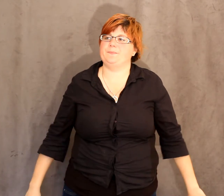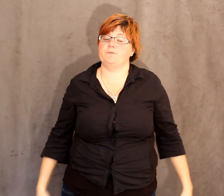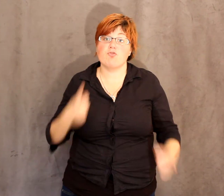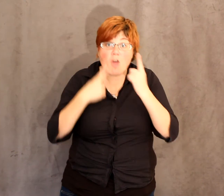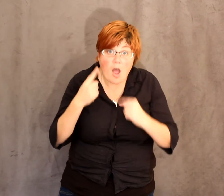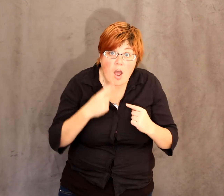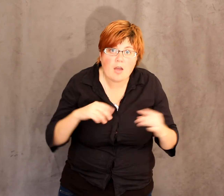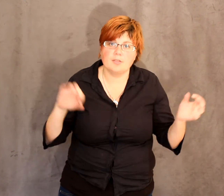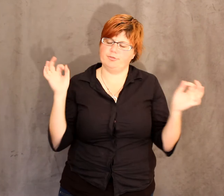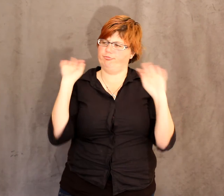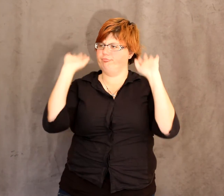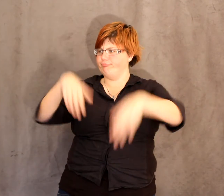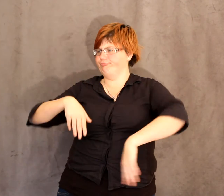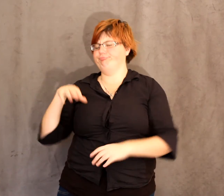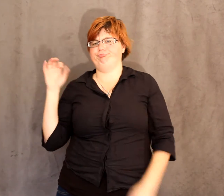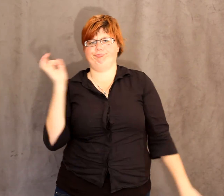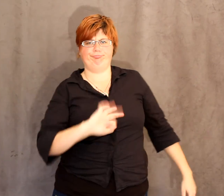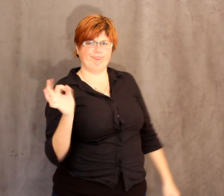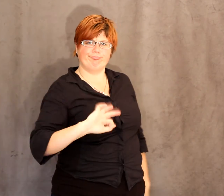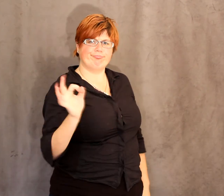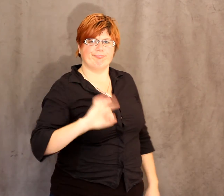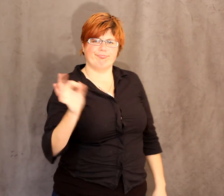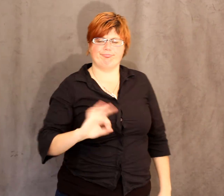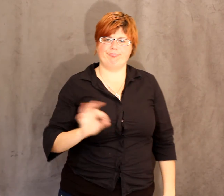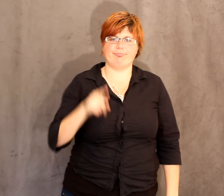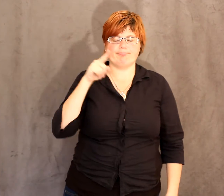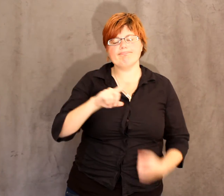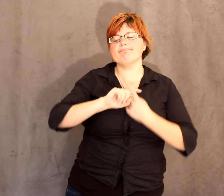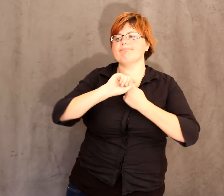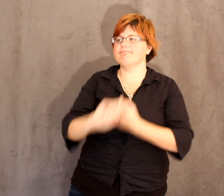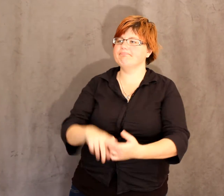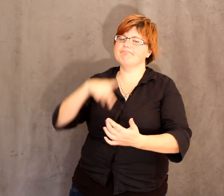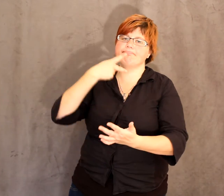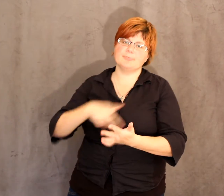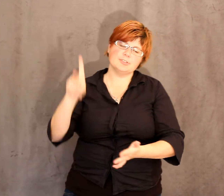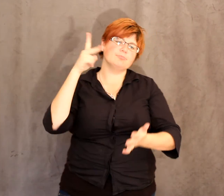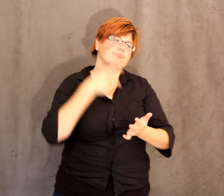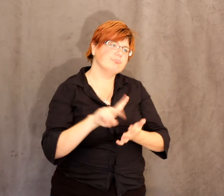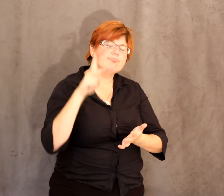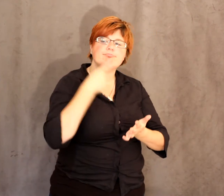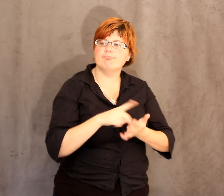cry? Goodness, no! He kept walking along and singing his song.